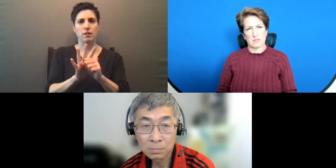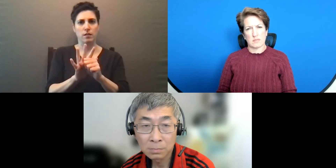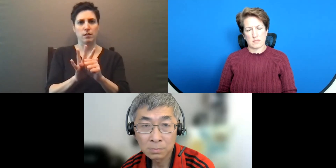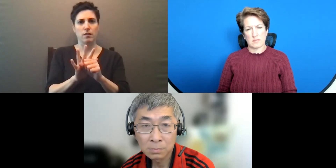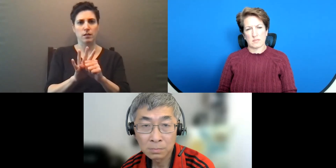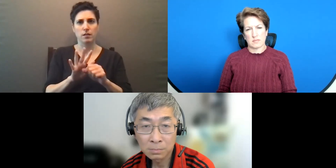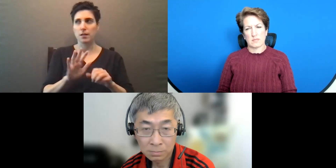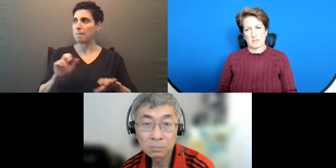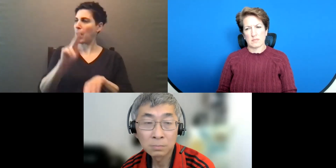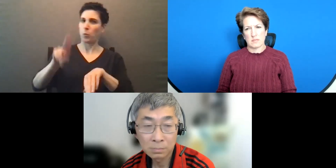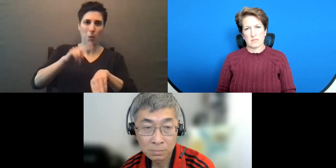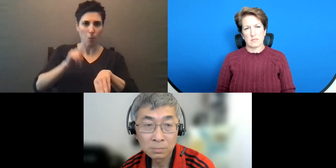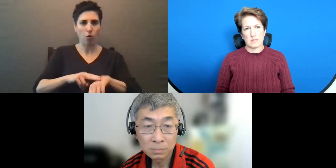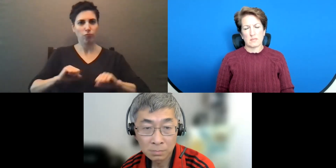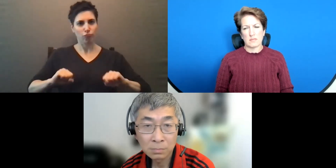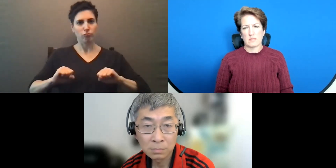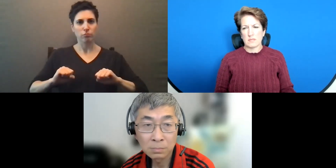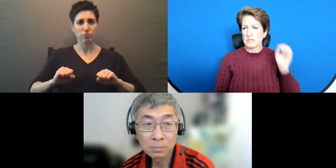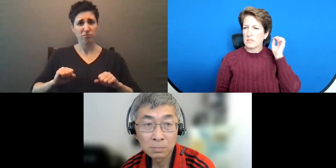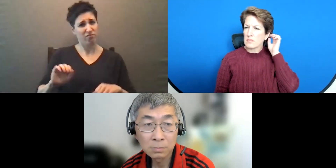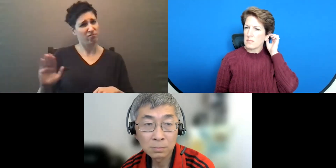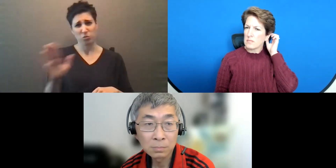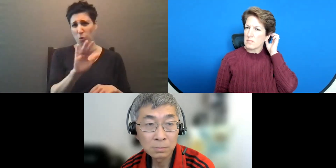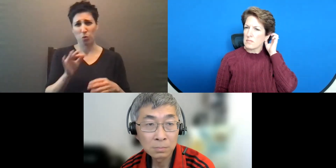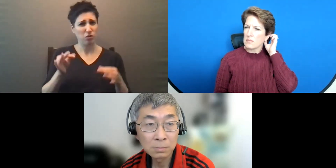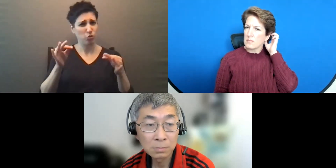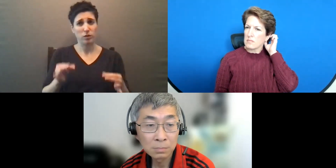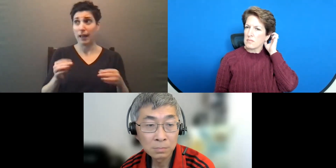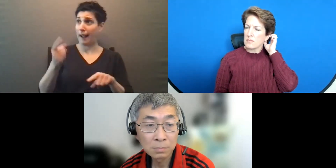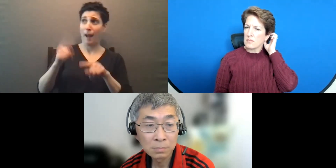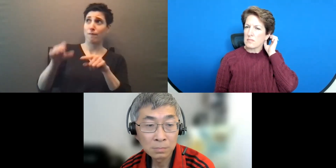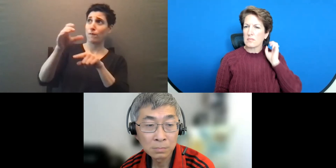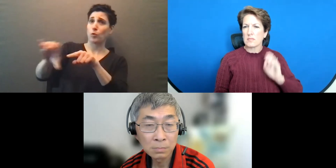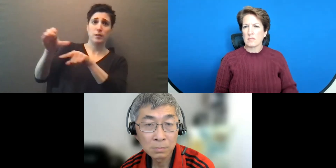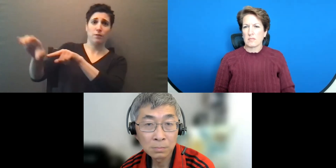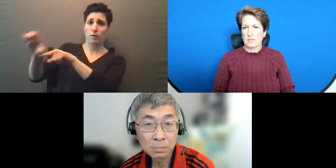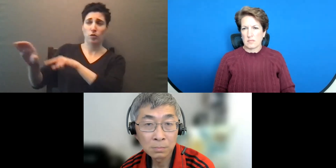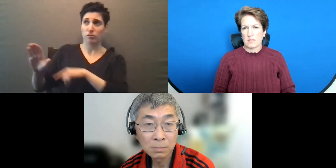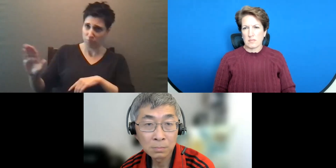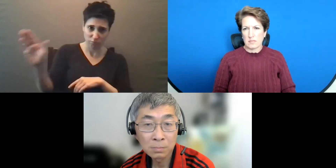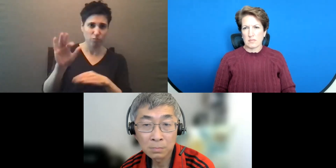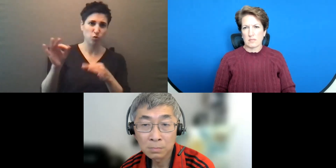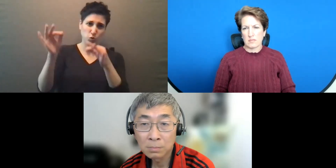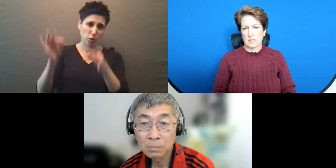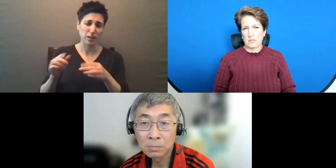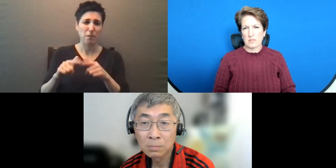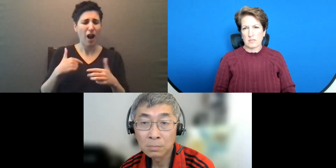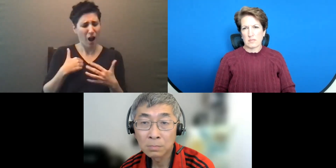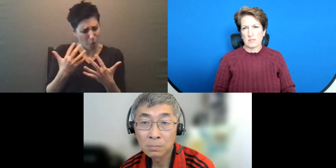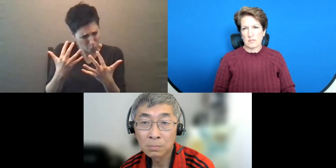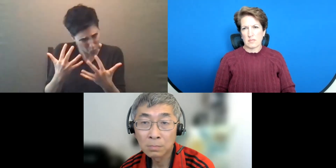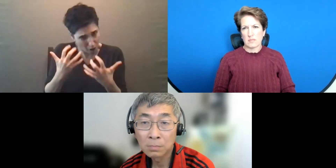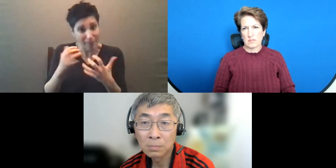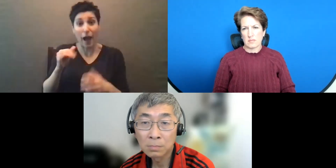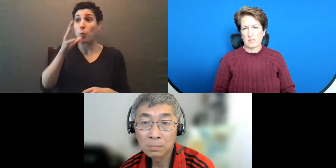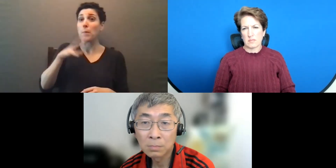original life? Choice is yours. We cannot force you. Choice are yours, but I want you to make a